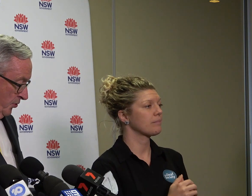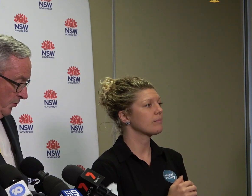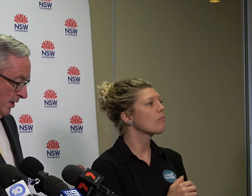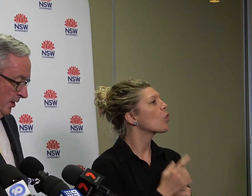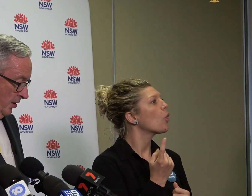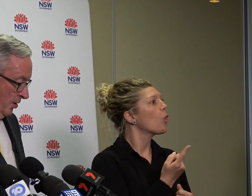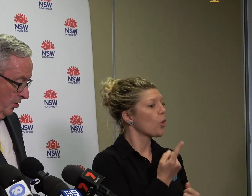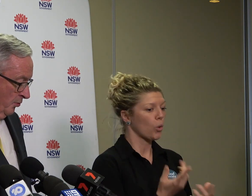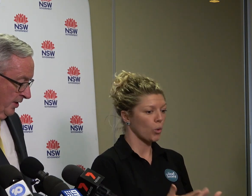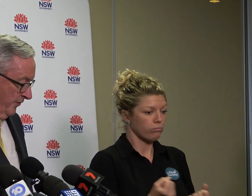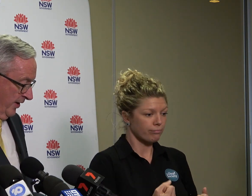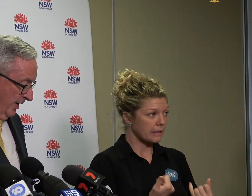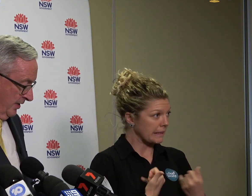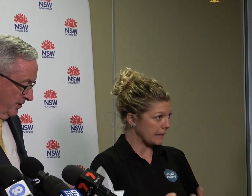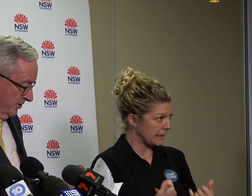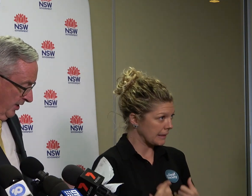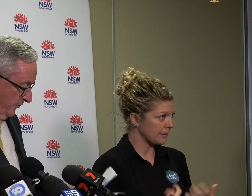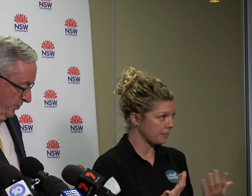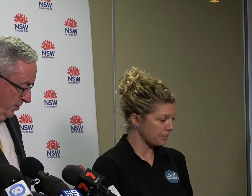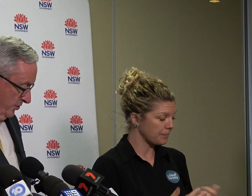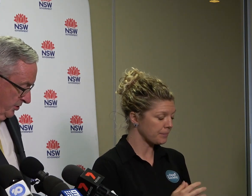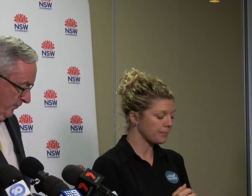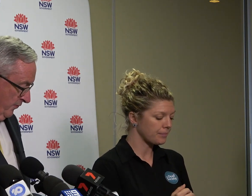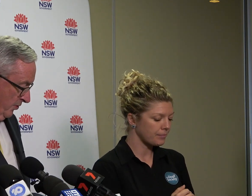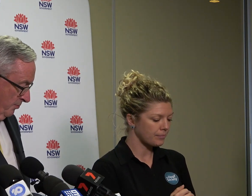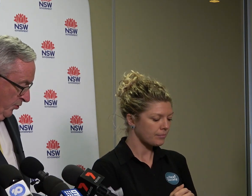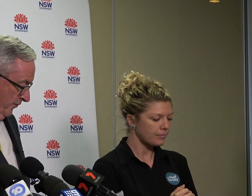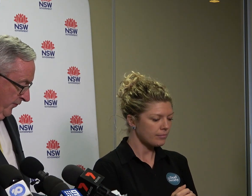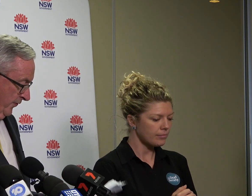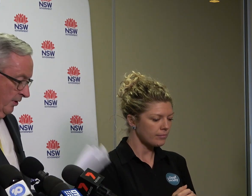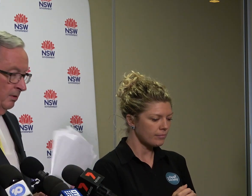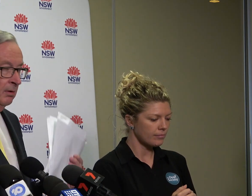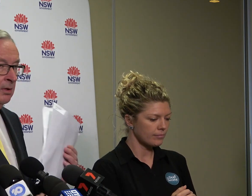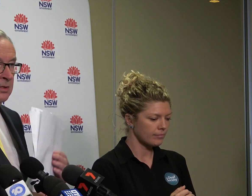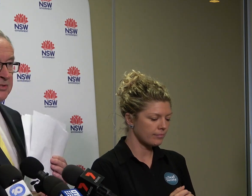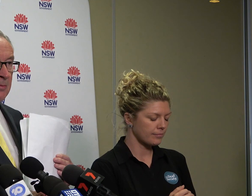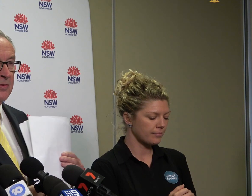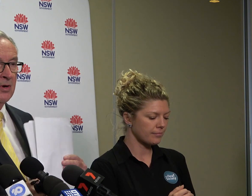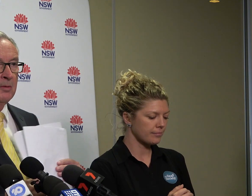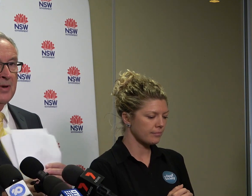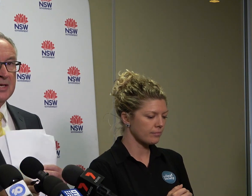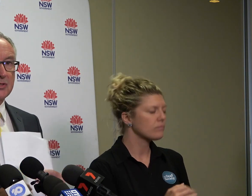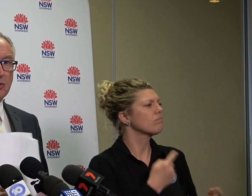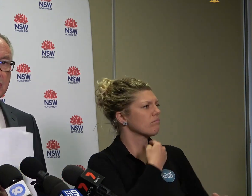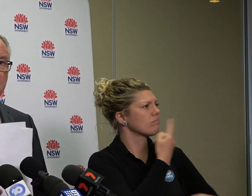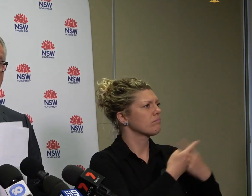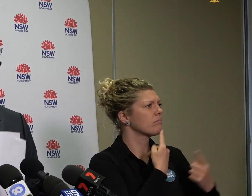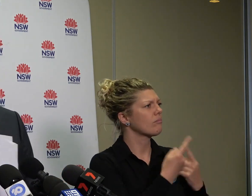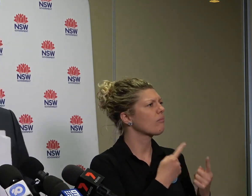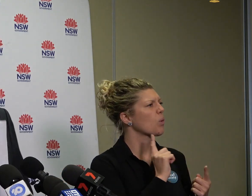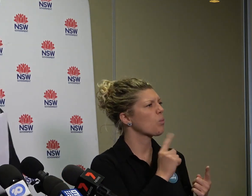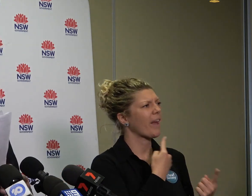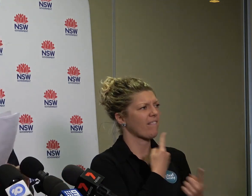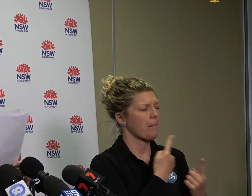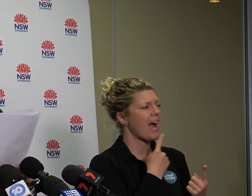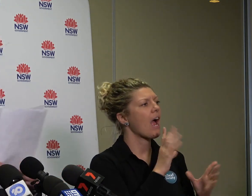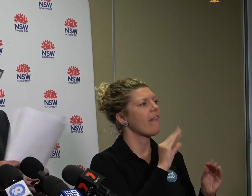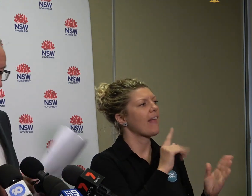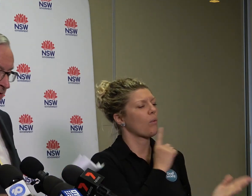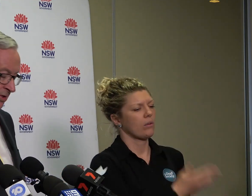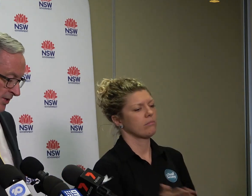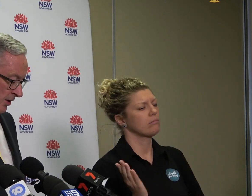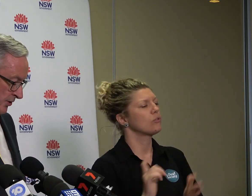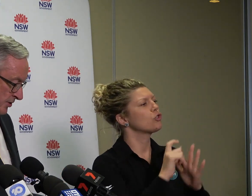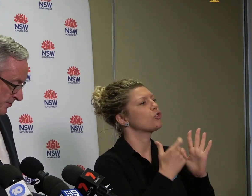people who we have had this afternoon, I'll just give a very brief summary, then I'll pass it to Chant who will have some